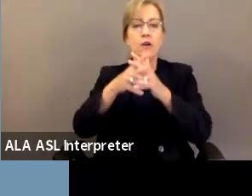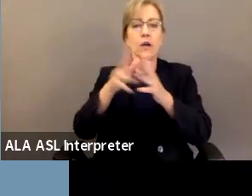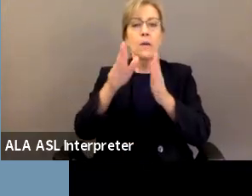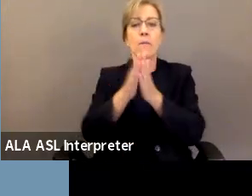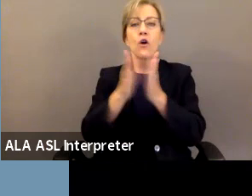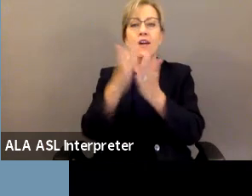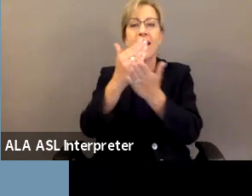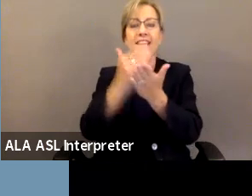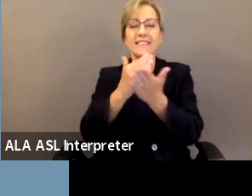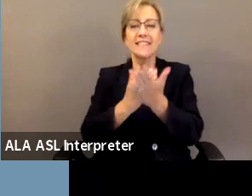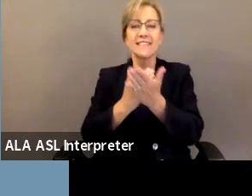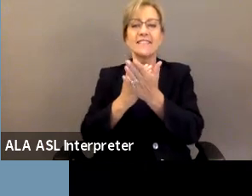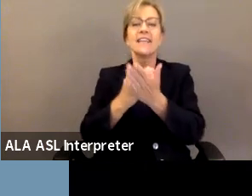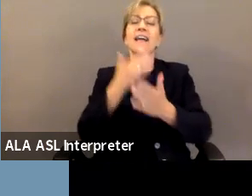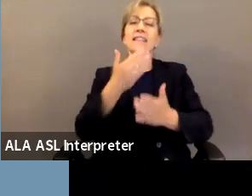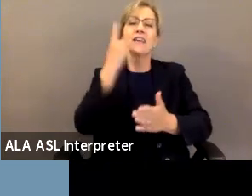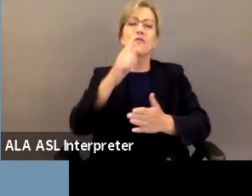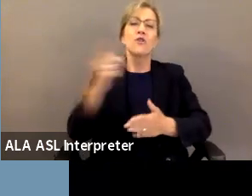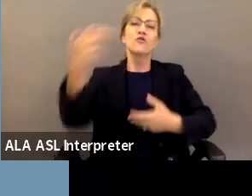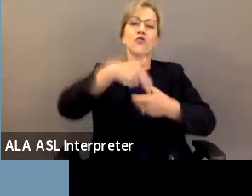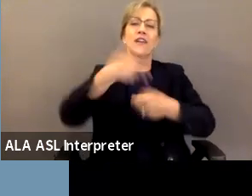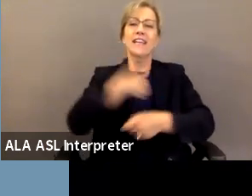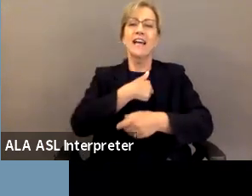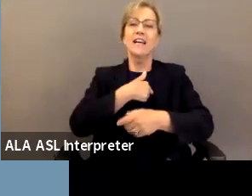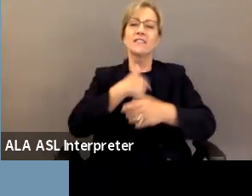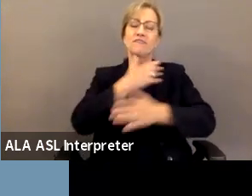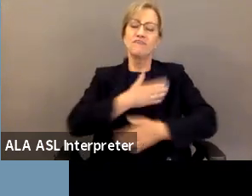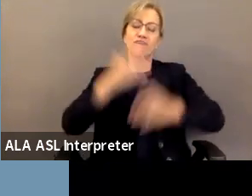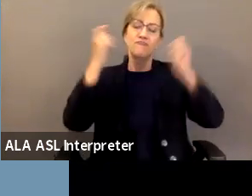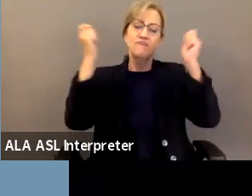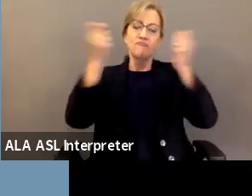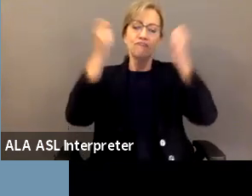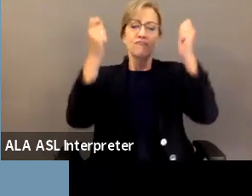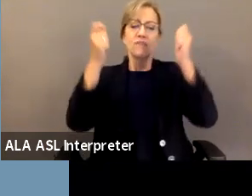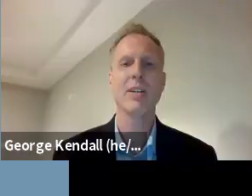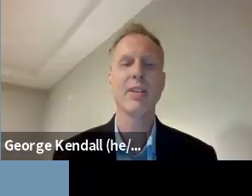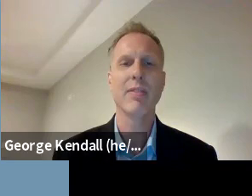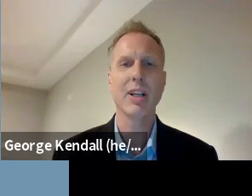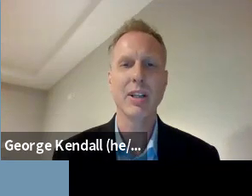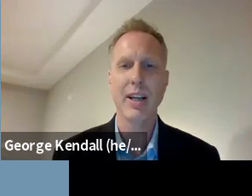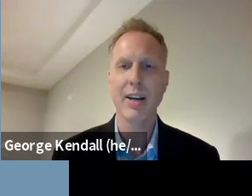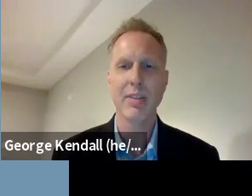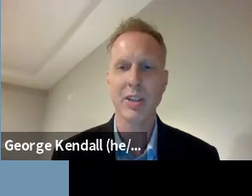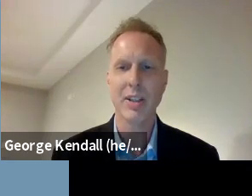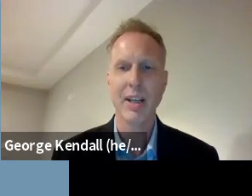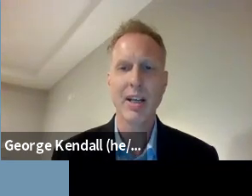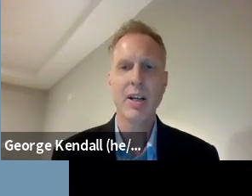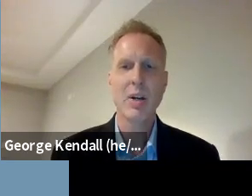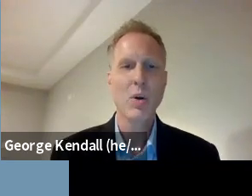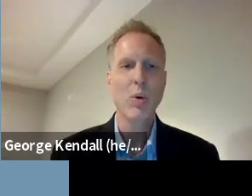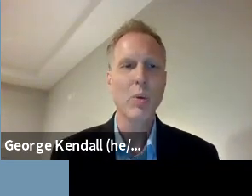for joining us to celebrate this joyous presentation of the 2021 Andrew Carnegie Medals for Excellence in Fiction and